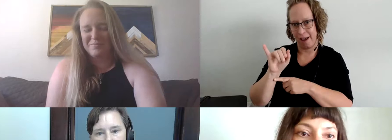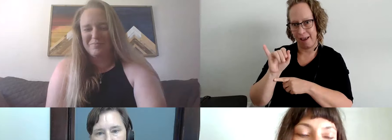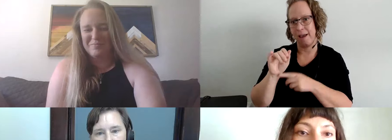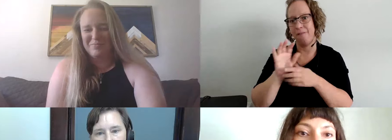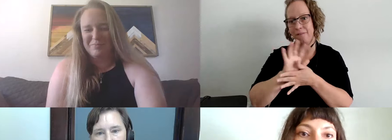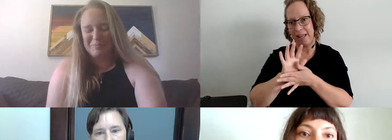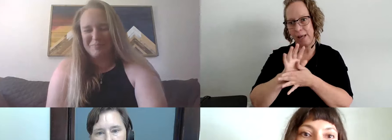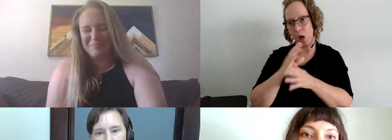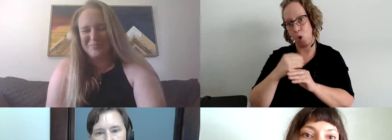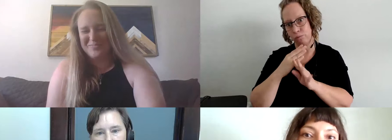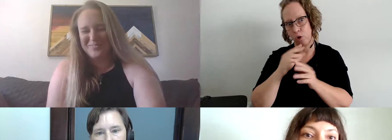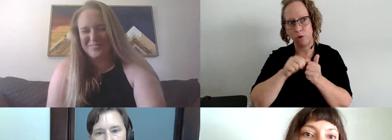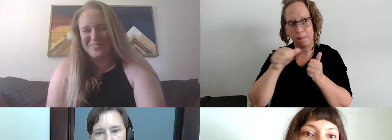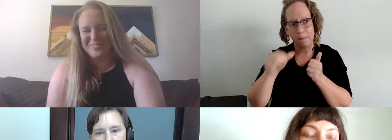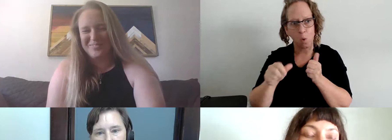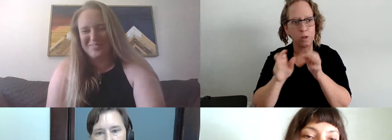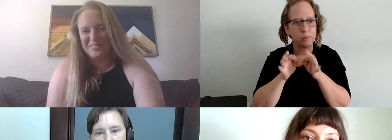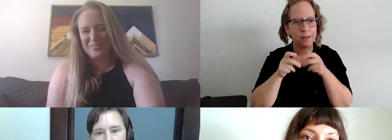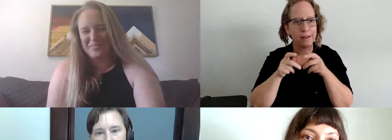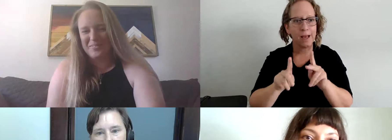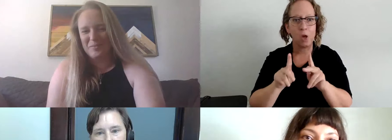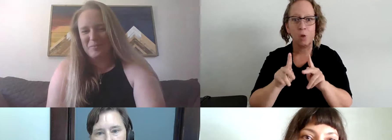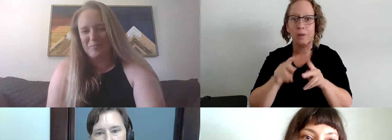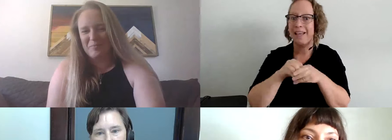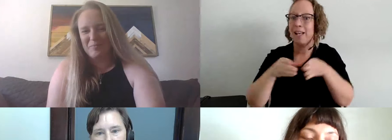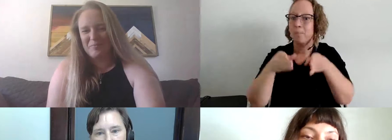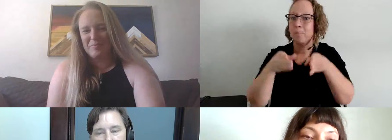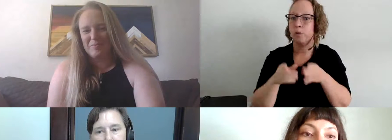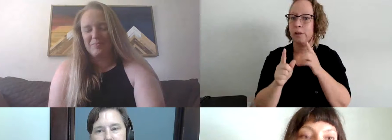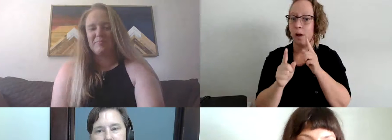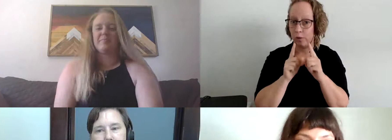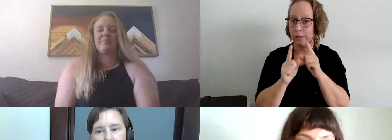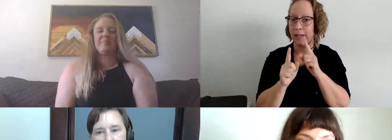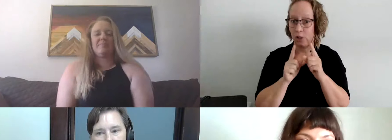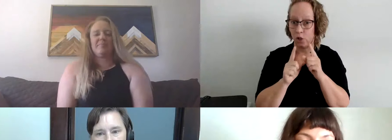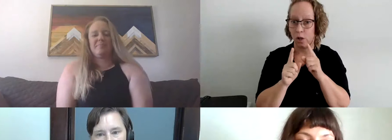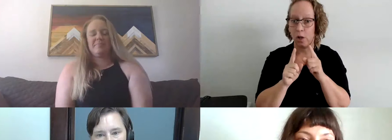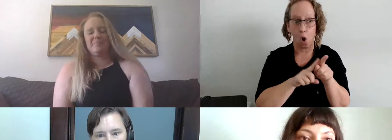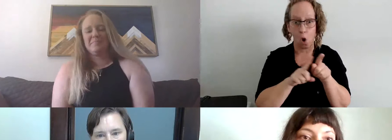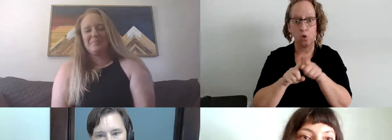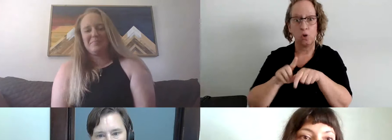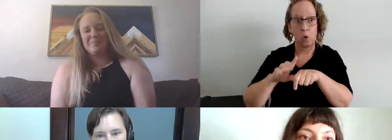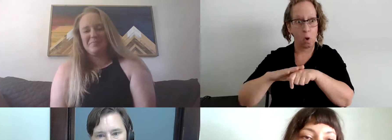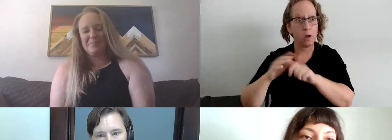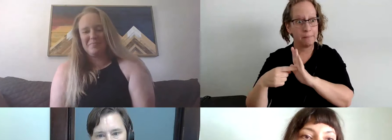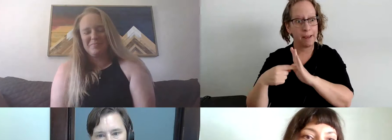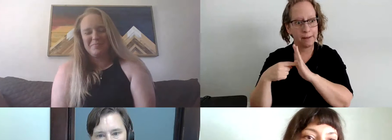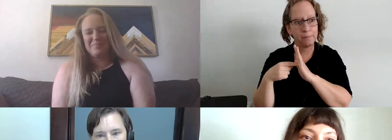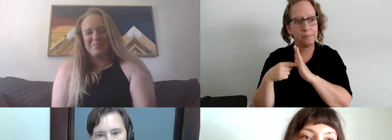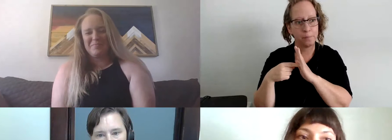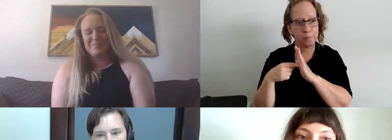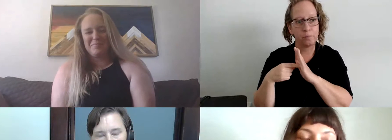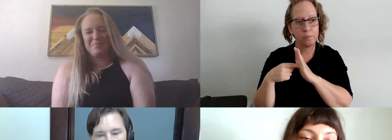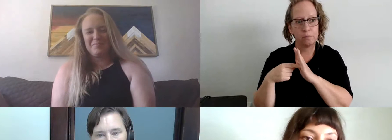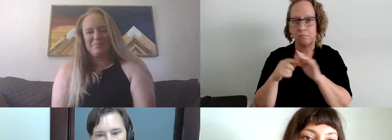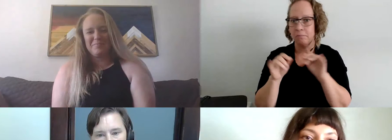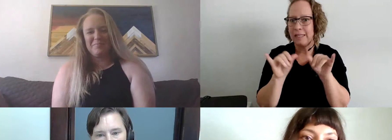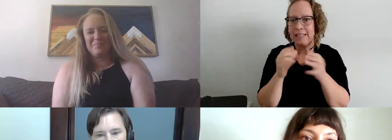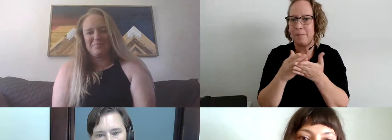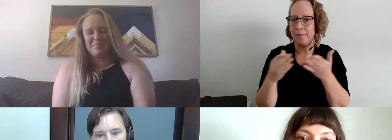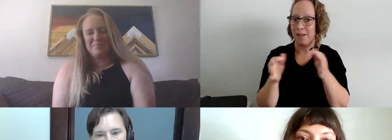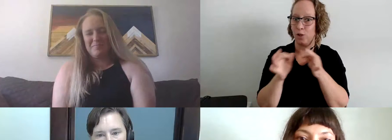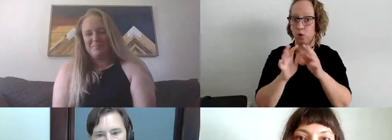VRI, and that allows for in-person conversation, also on demand. And same thing,